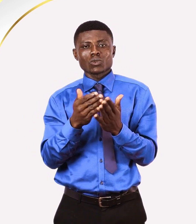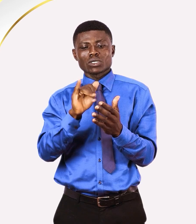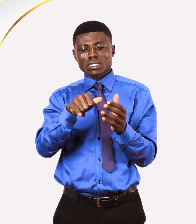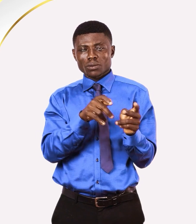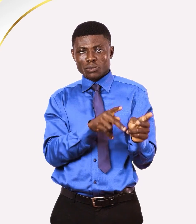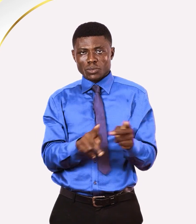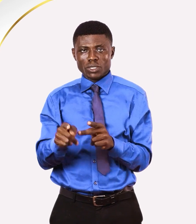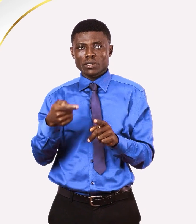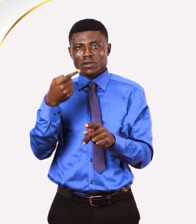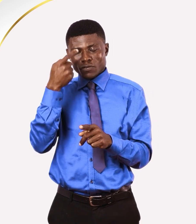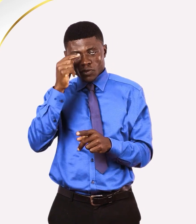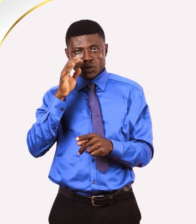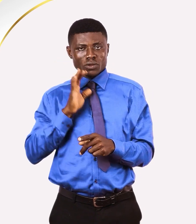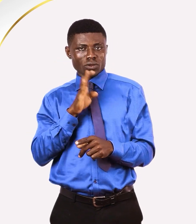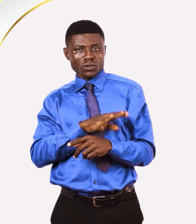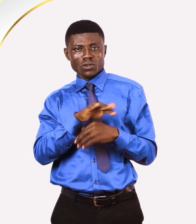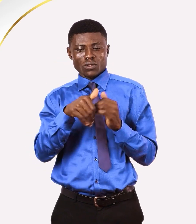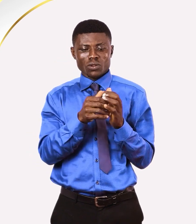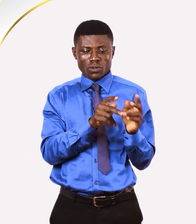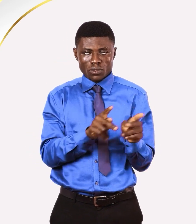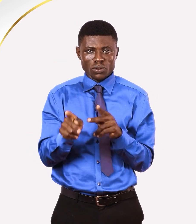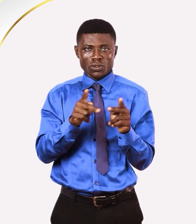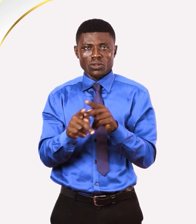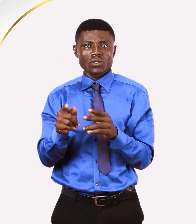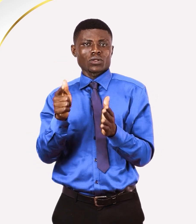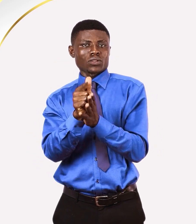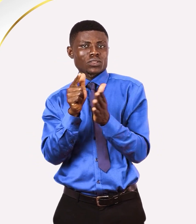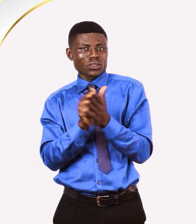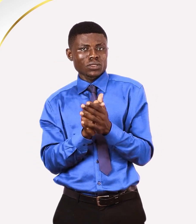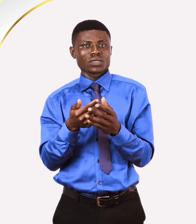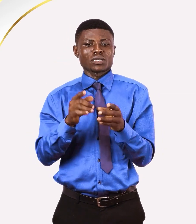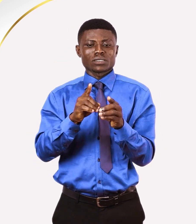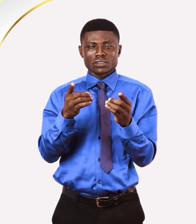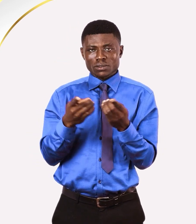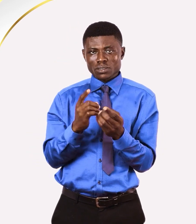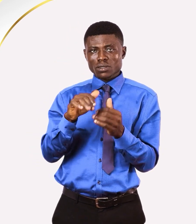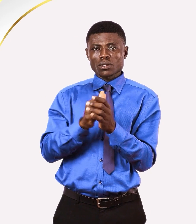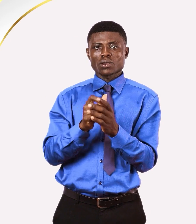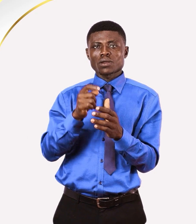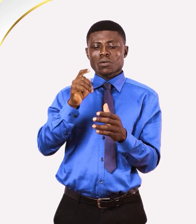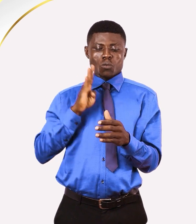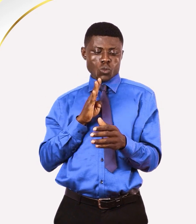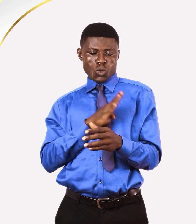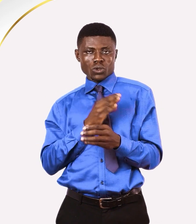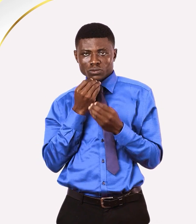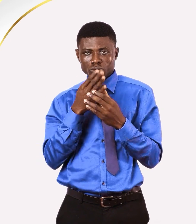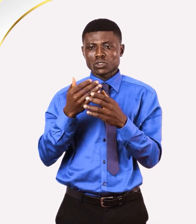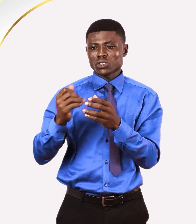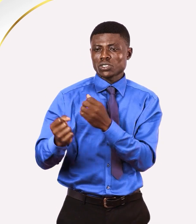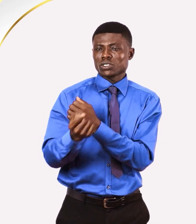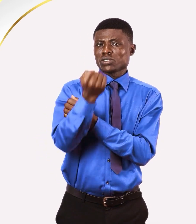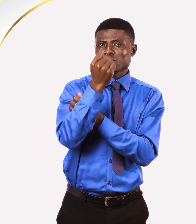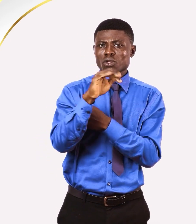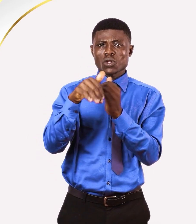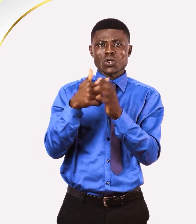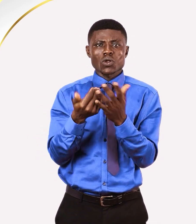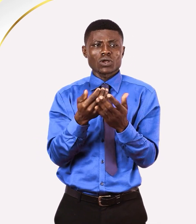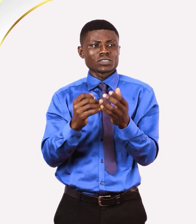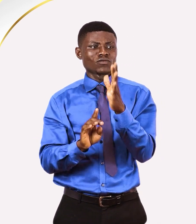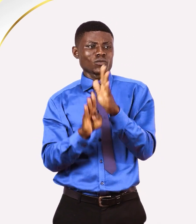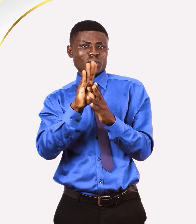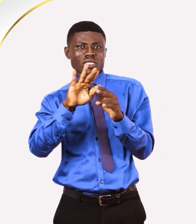manuals prepared by the Commission, preparation of the legal department's report to board, championing the